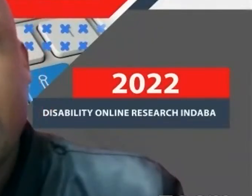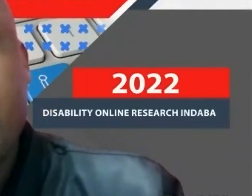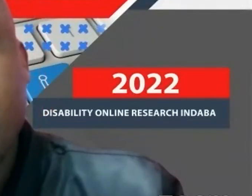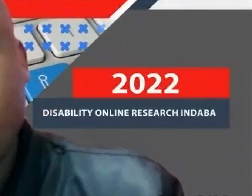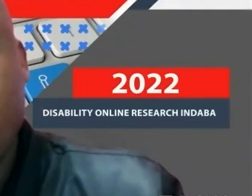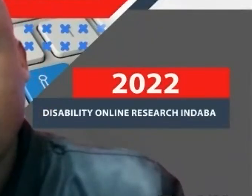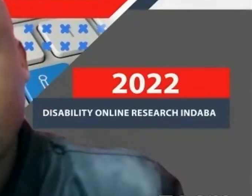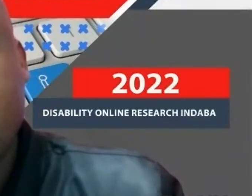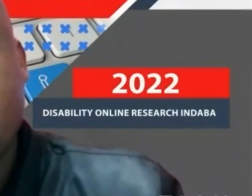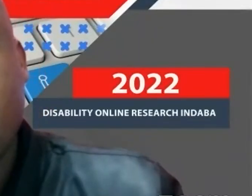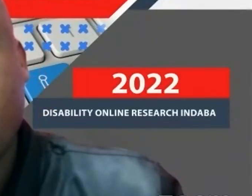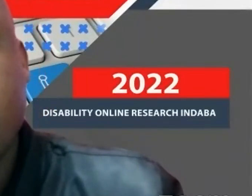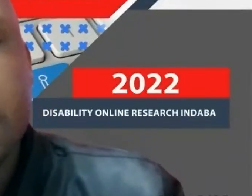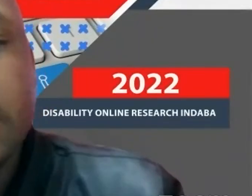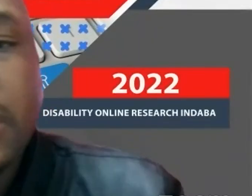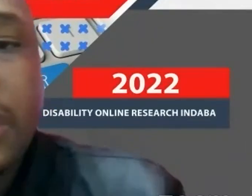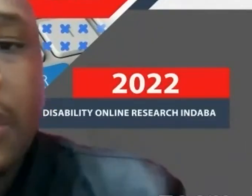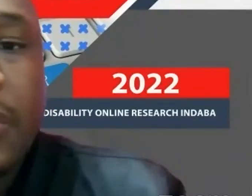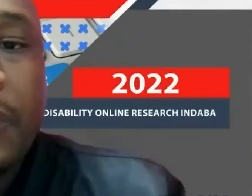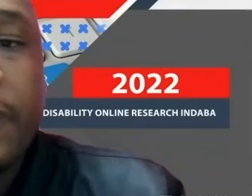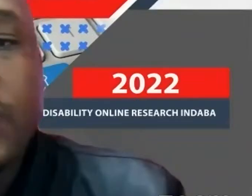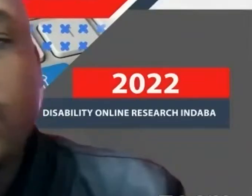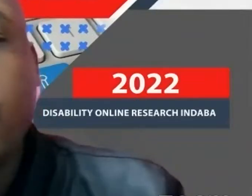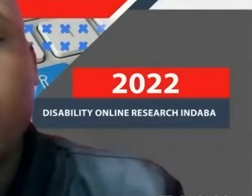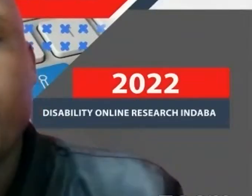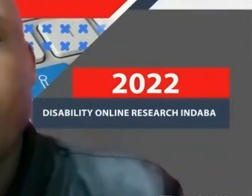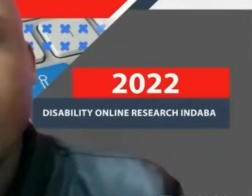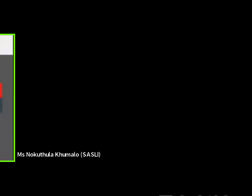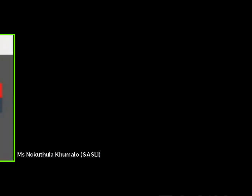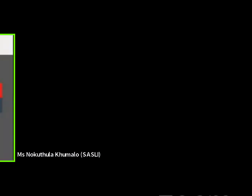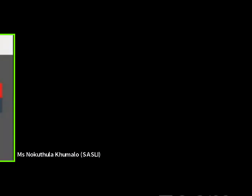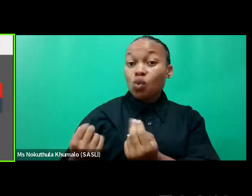to establish a new dispensation for